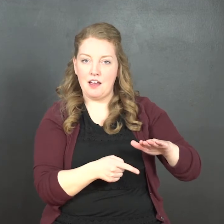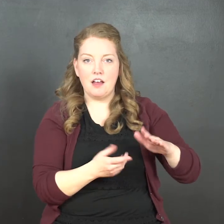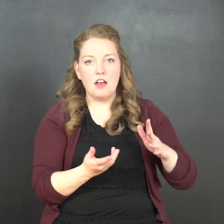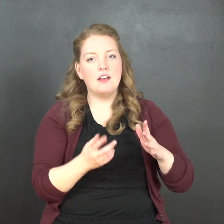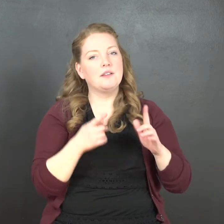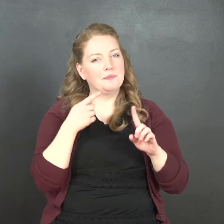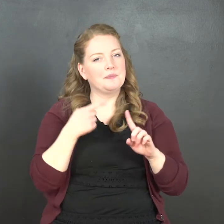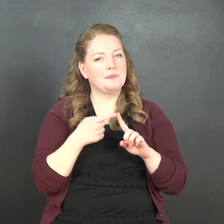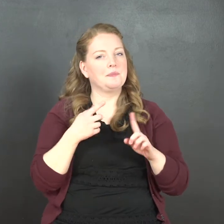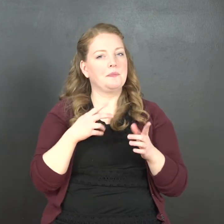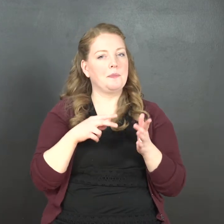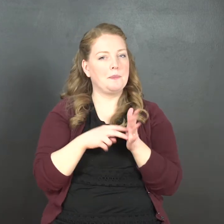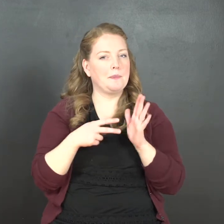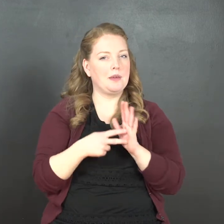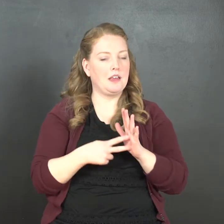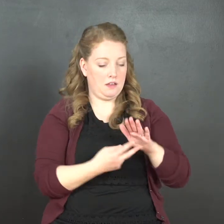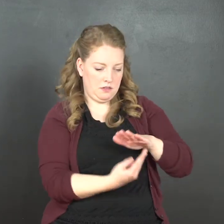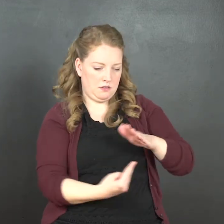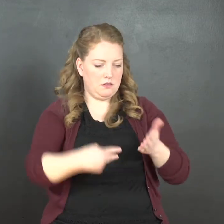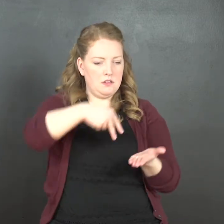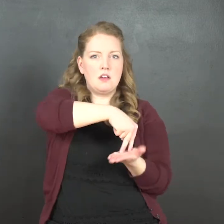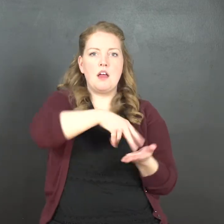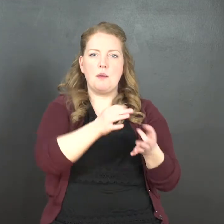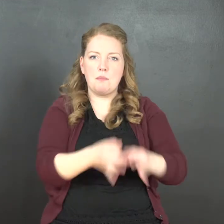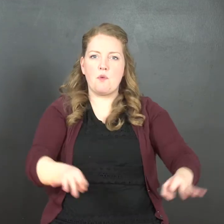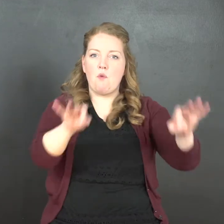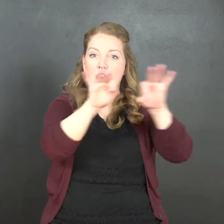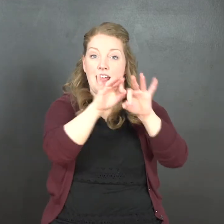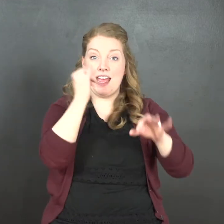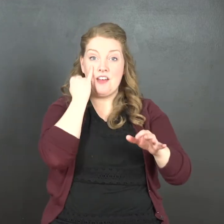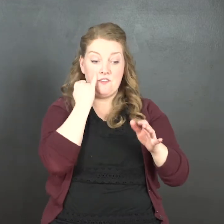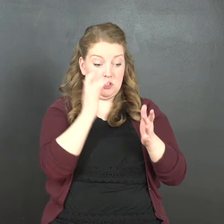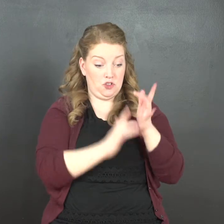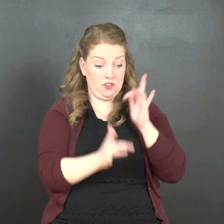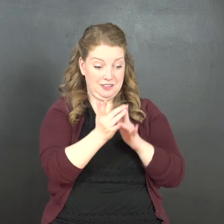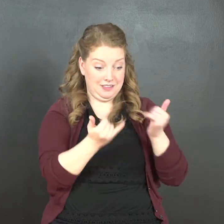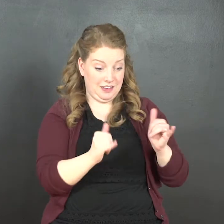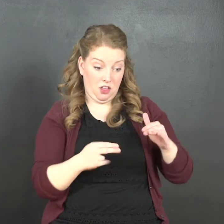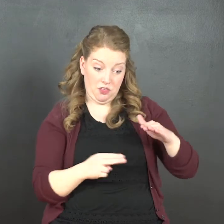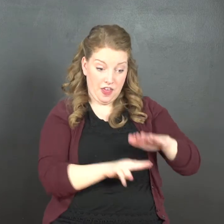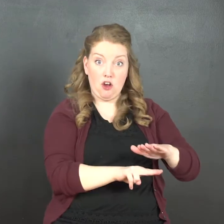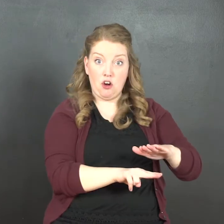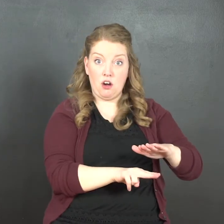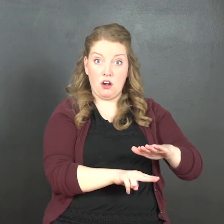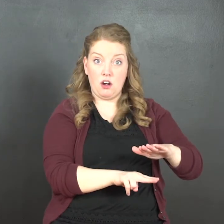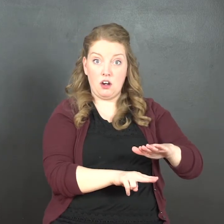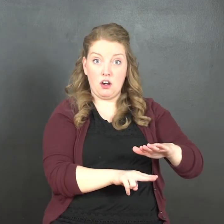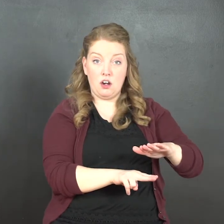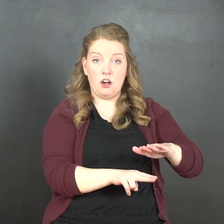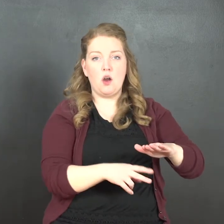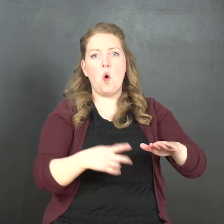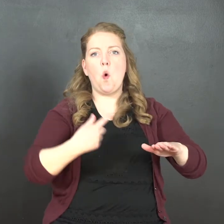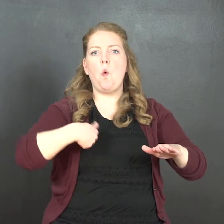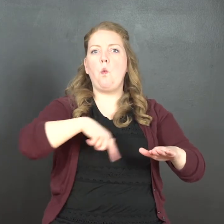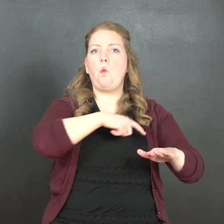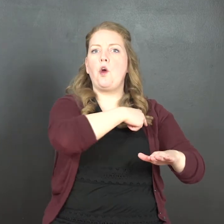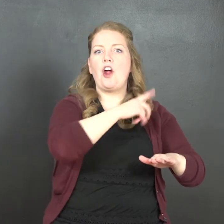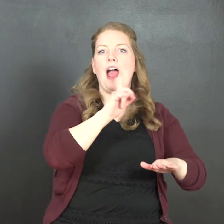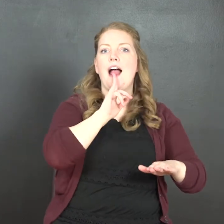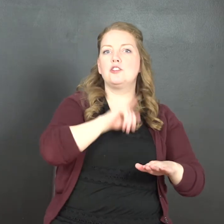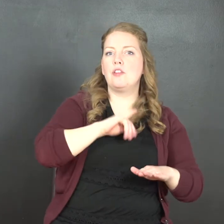our preaching is in vain, our faith is in vain. In fact, Paul goes as far as to say, we are even misrepresenting